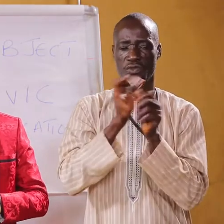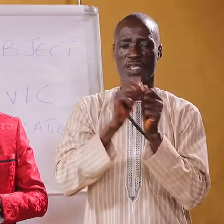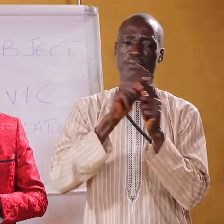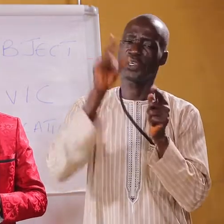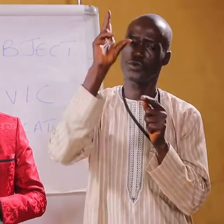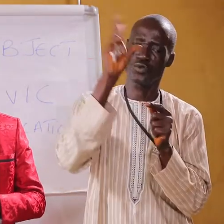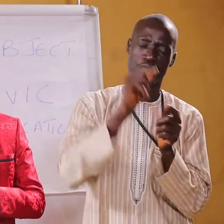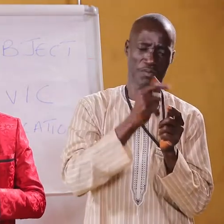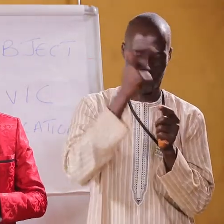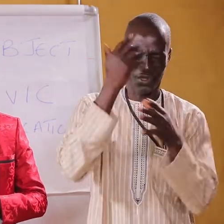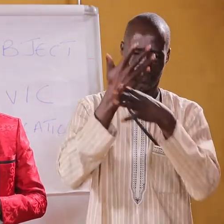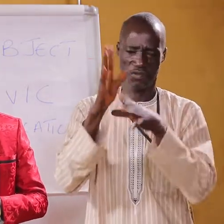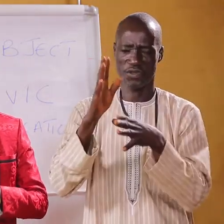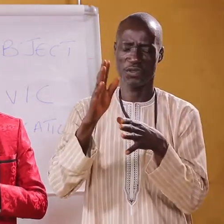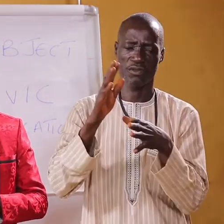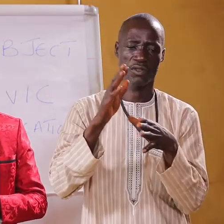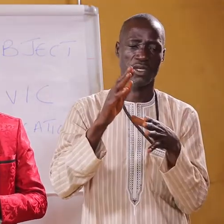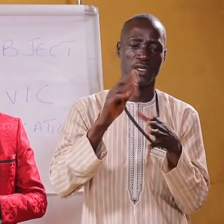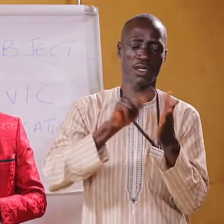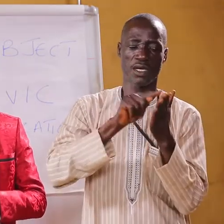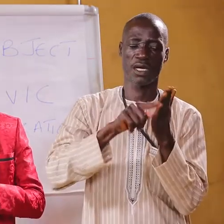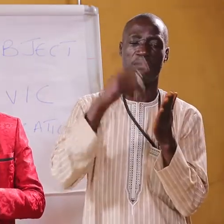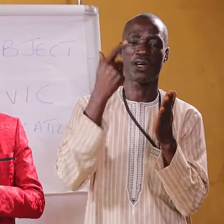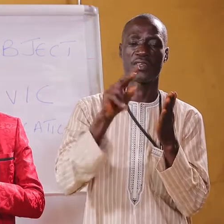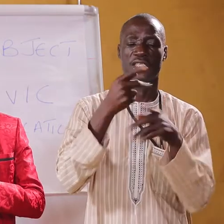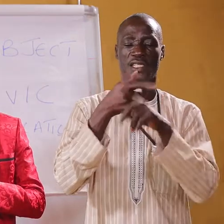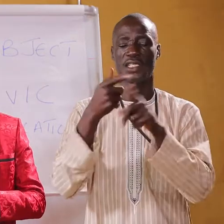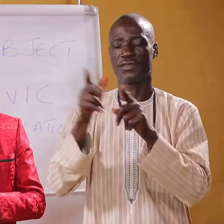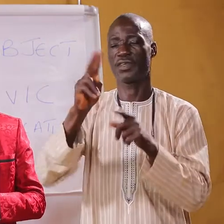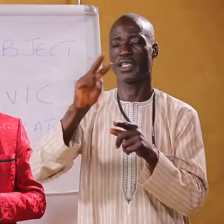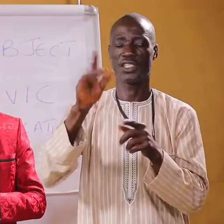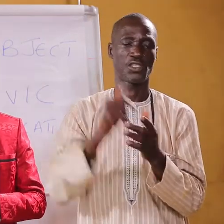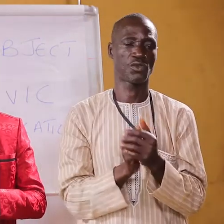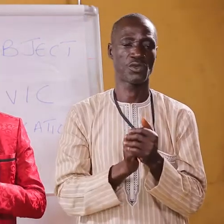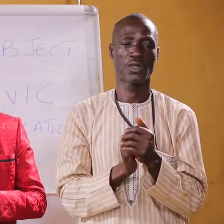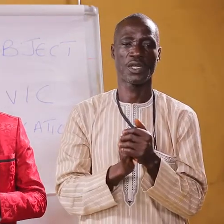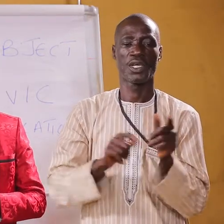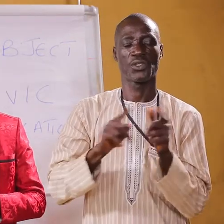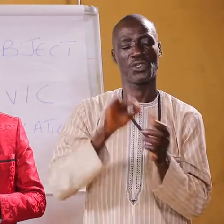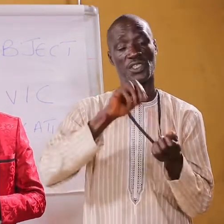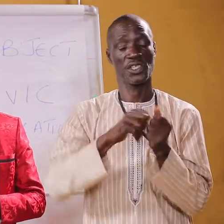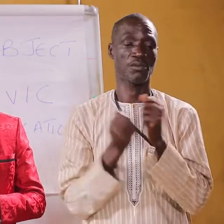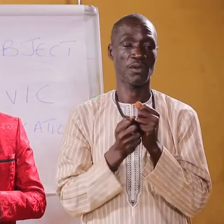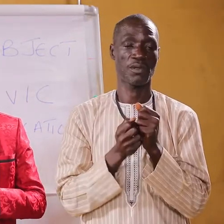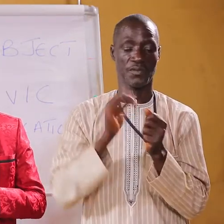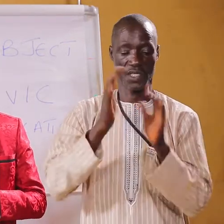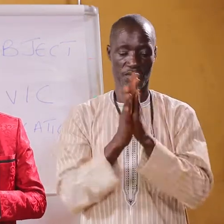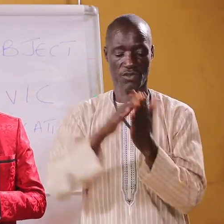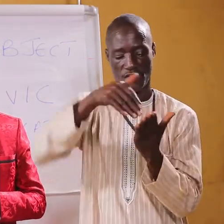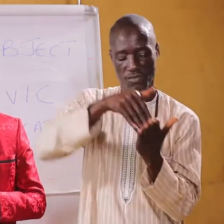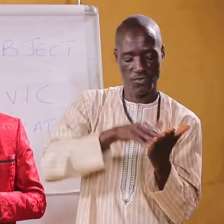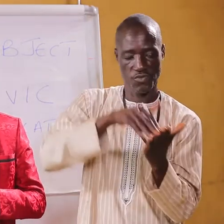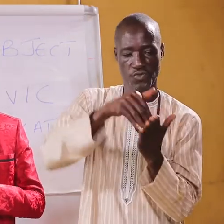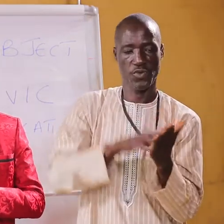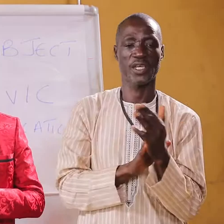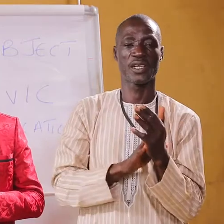one body, as one entity, as one family. But you discover there is rivalry, there is competition, and this has led